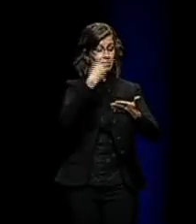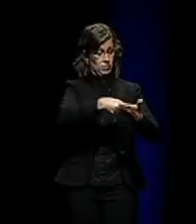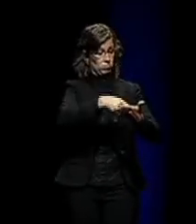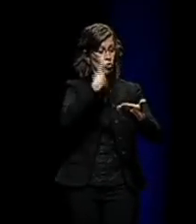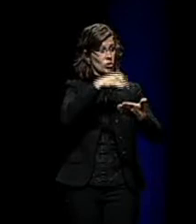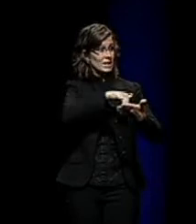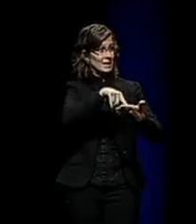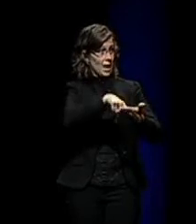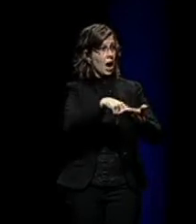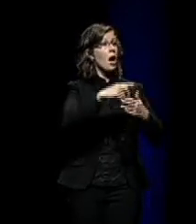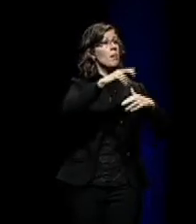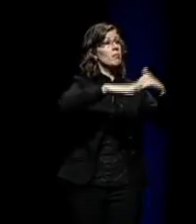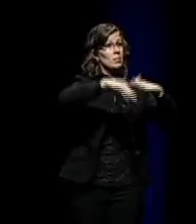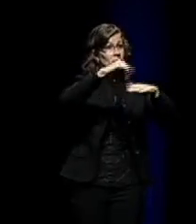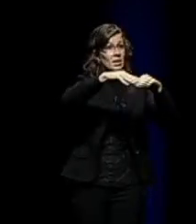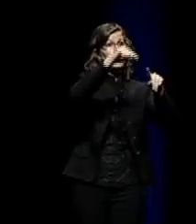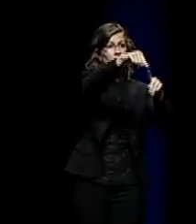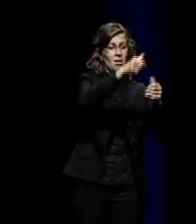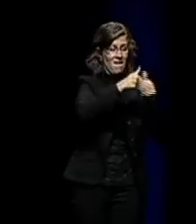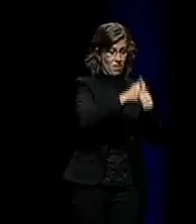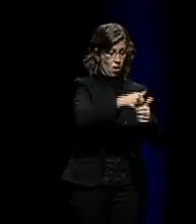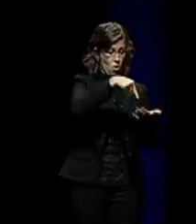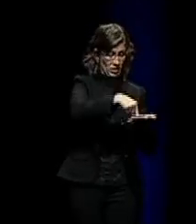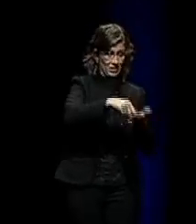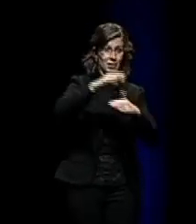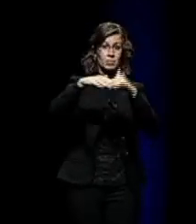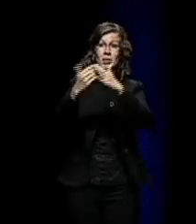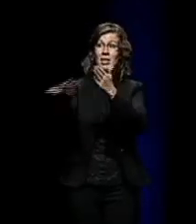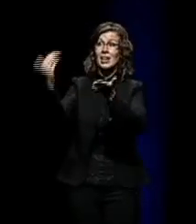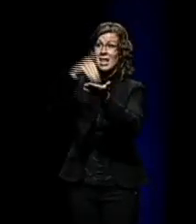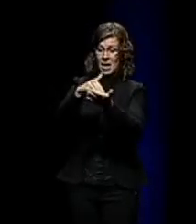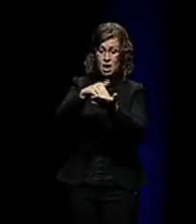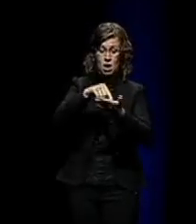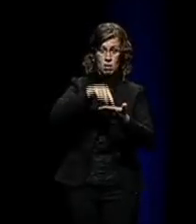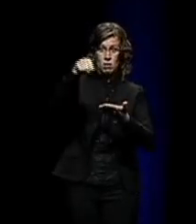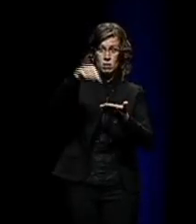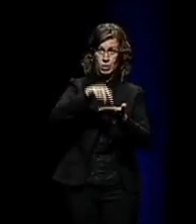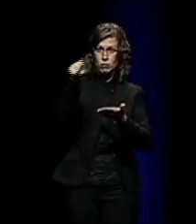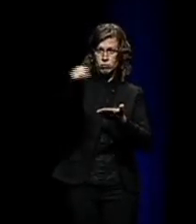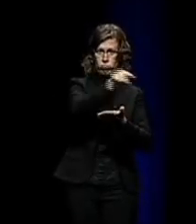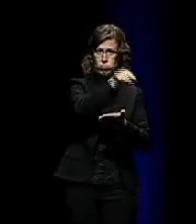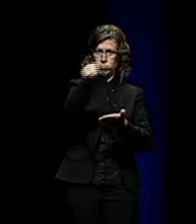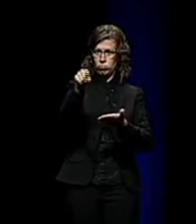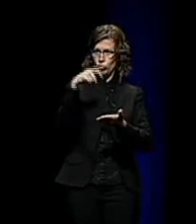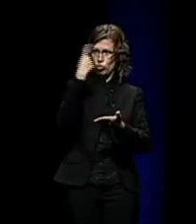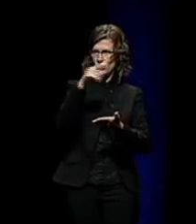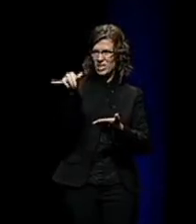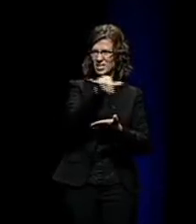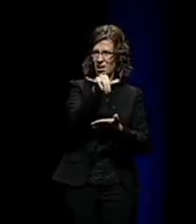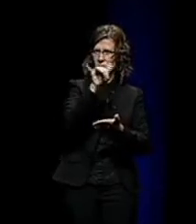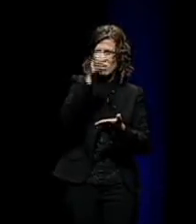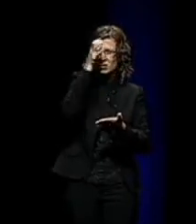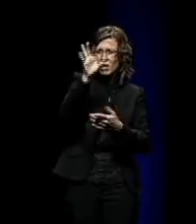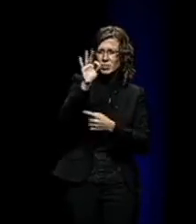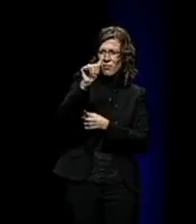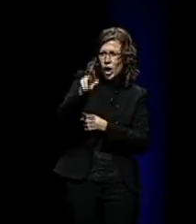identical tests because of fairness. Remember we talked about fairness a few minutes ago. So we have a test specification and that